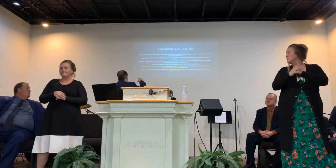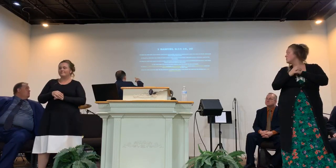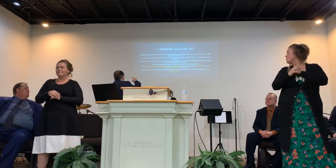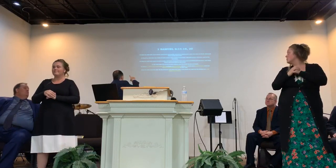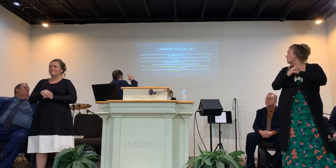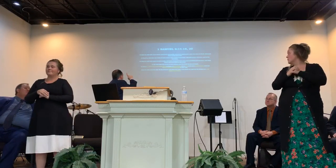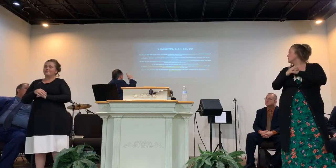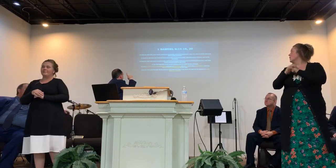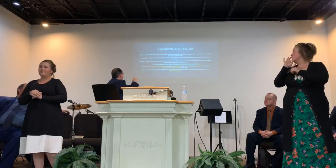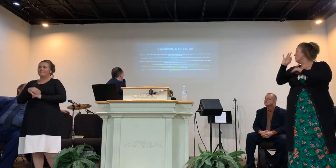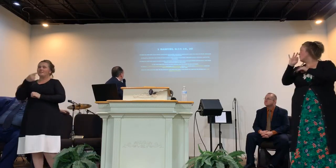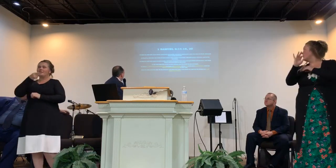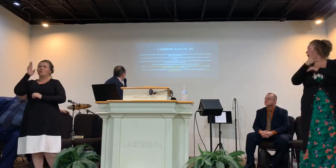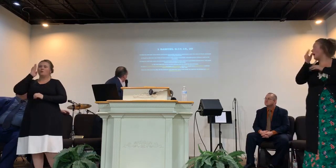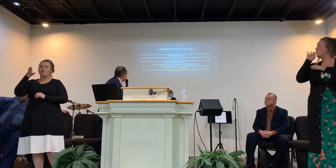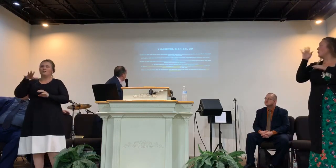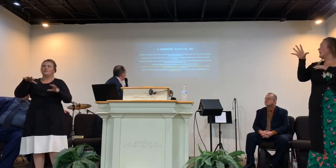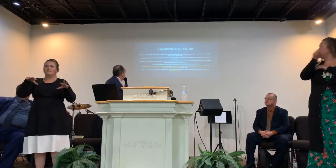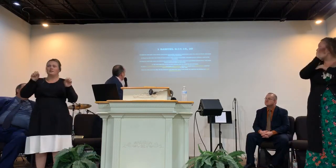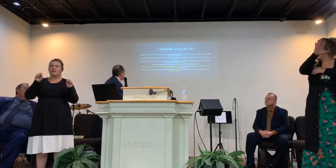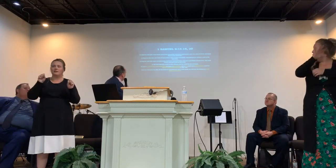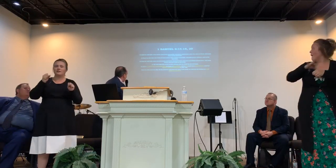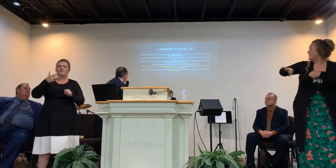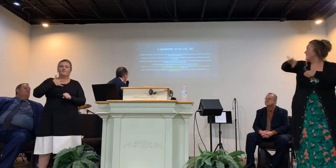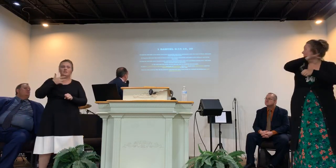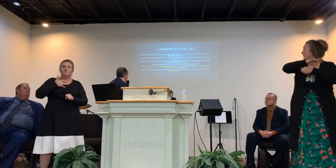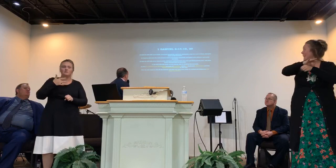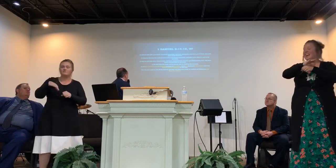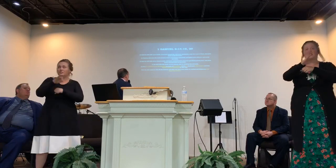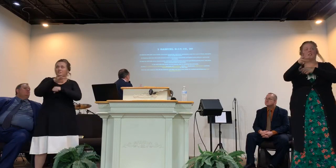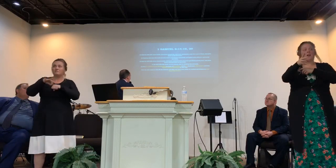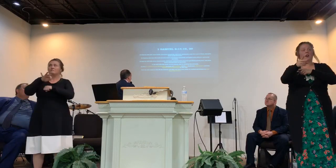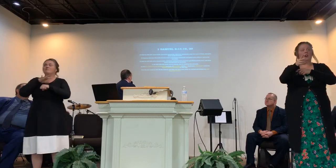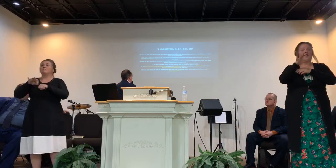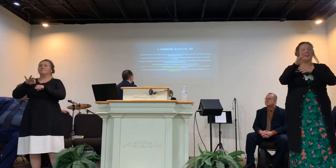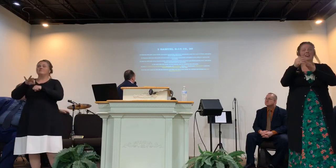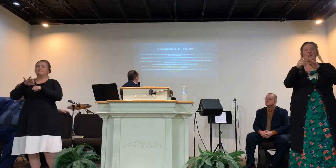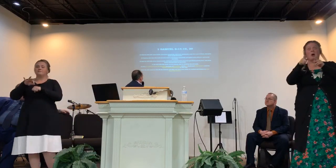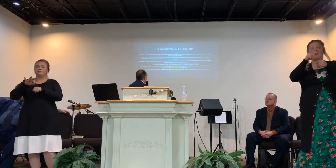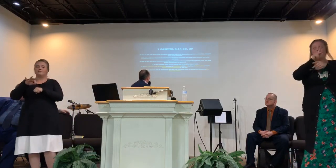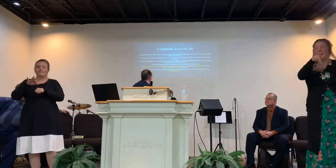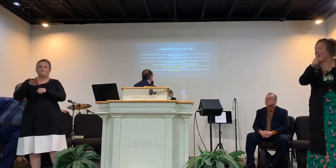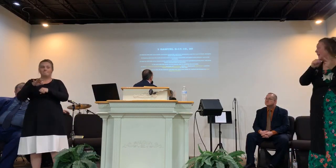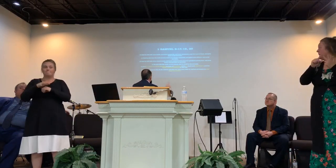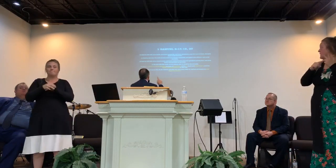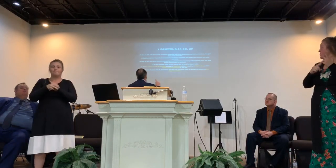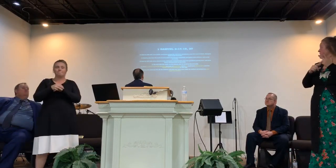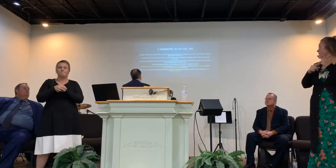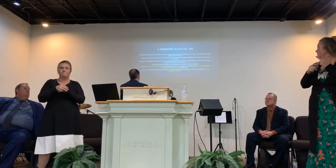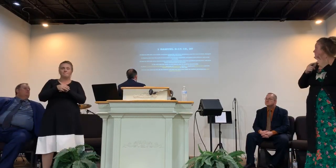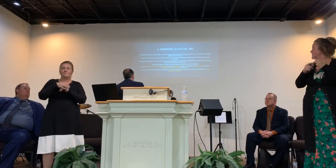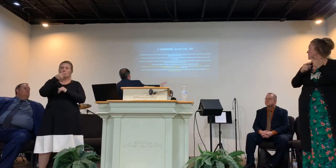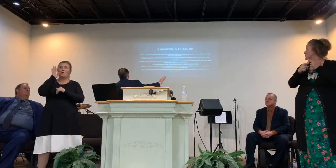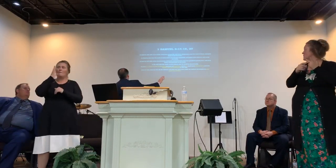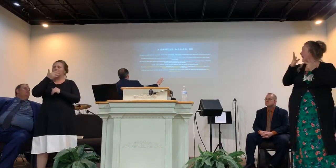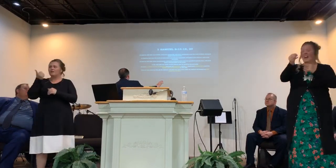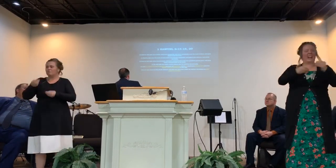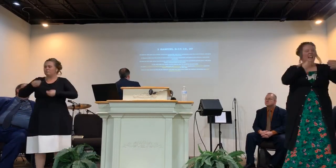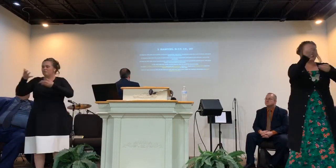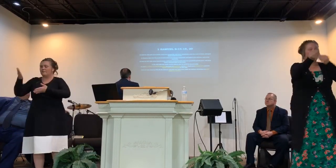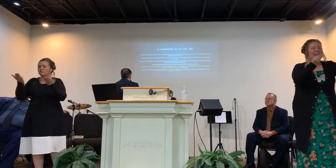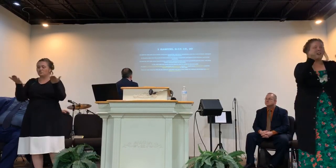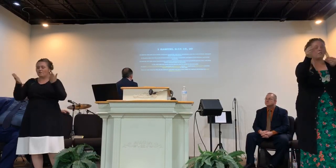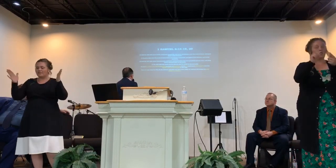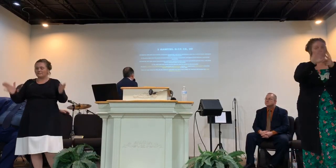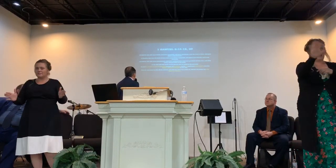slide, there we go. And he will take your fields and your vineyards and your olive yards, even the best of them, and give them to his